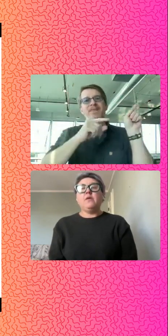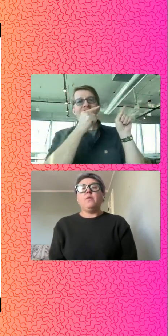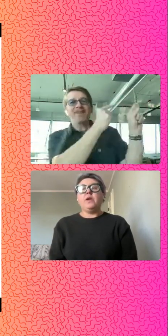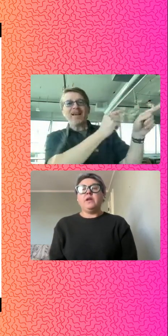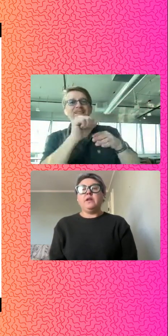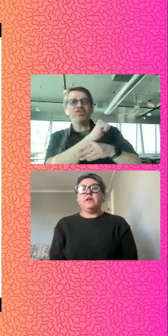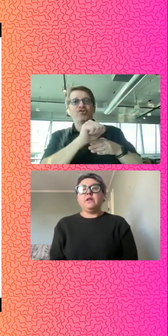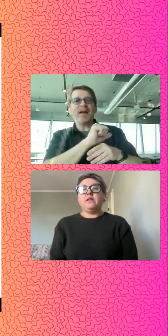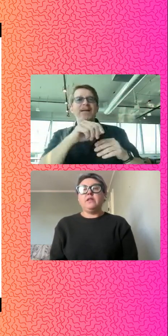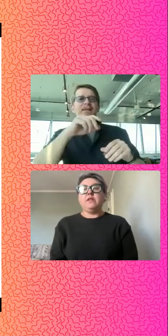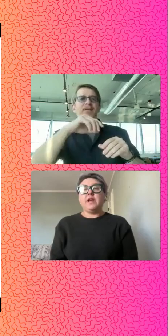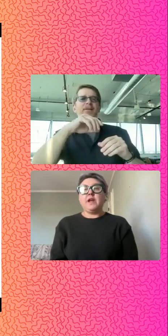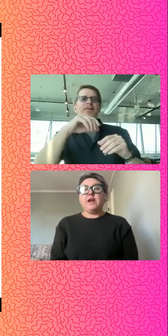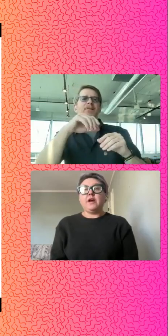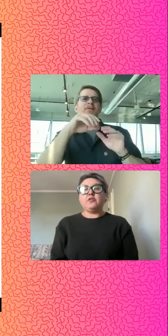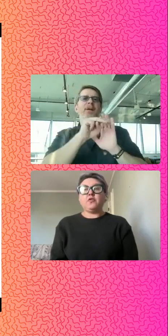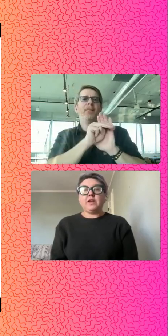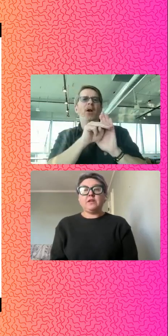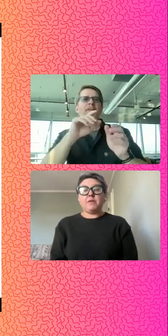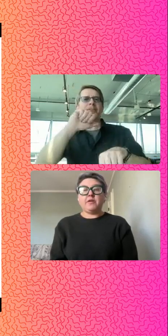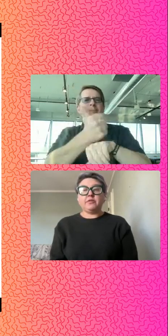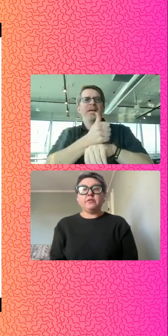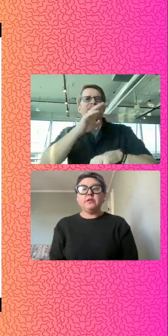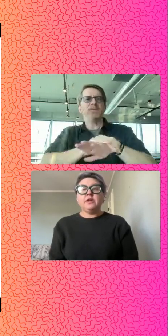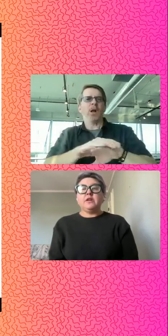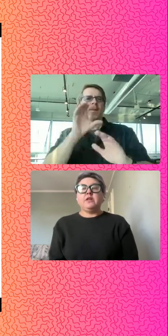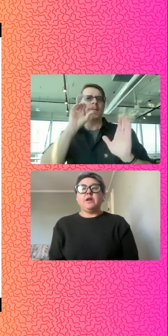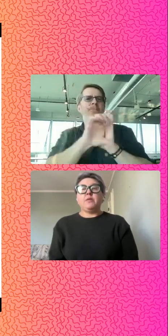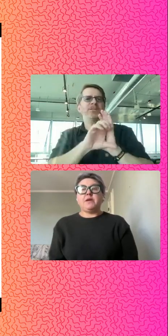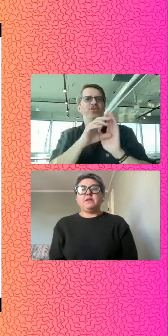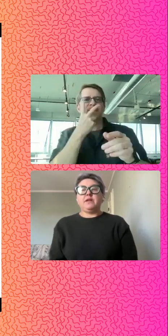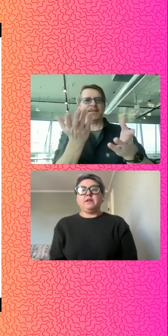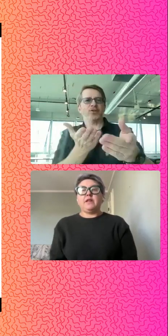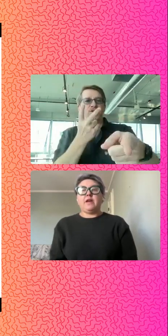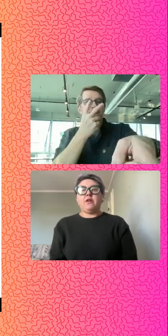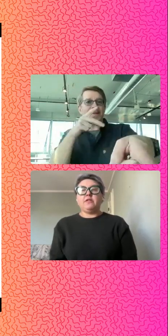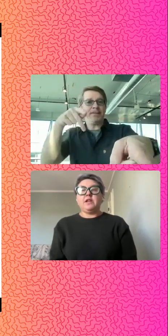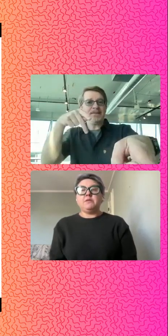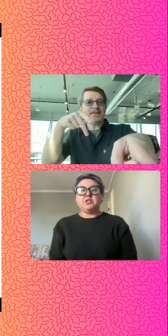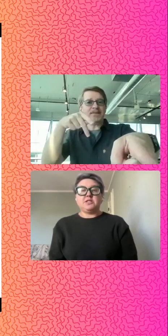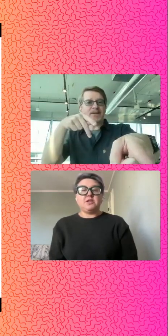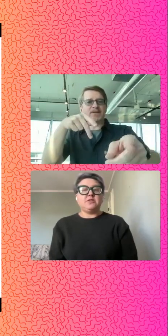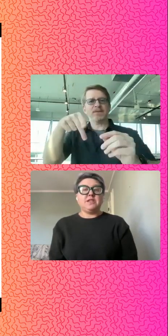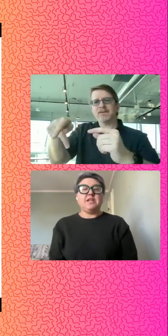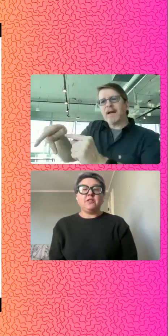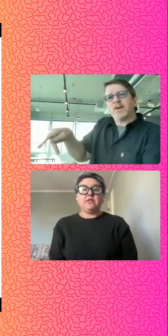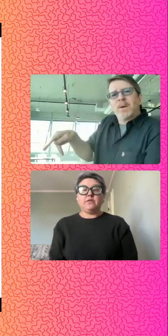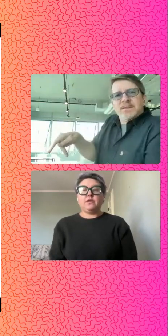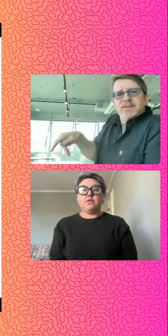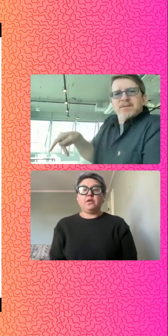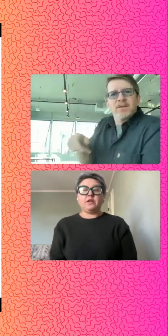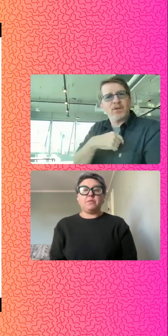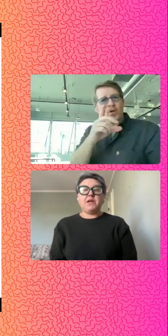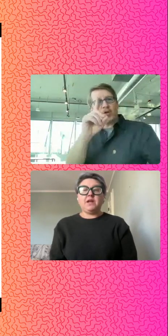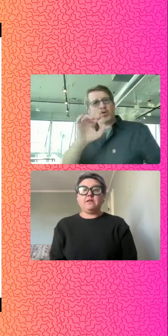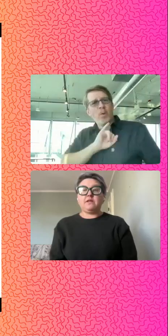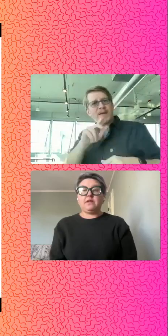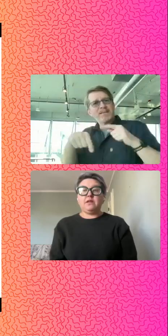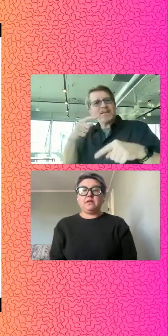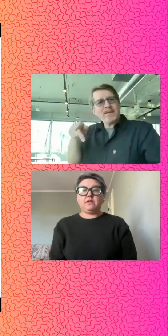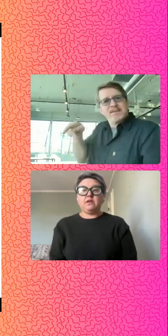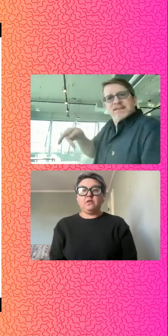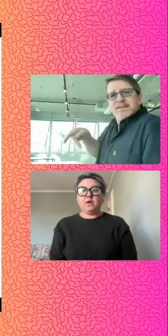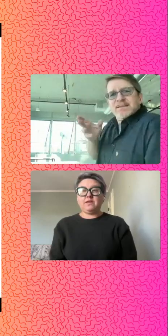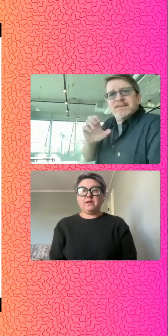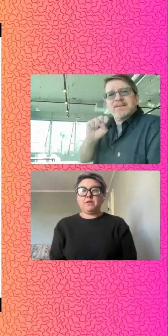but when they trained the model, they were basing that on the images that you see here. So if you look at the P, it's